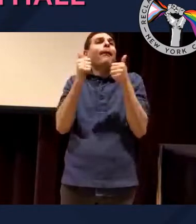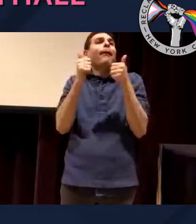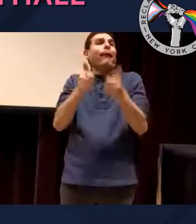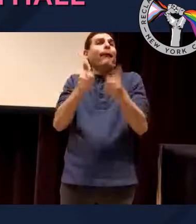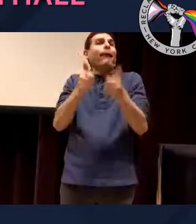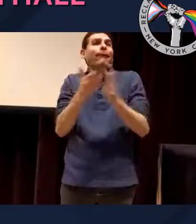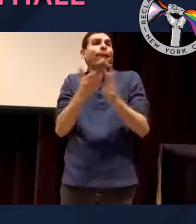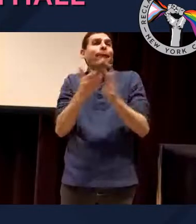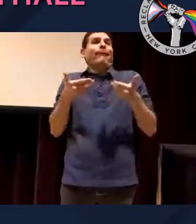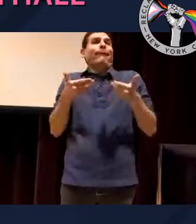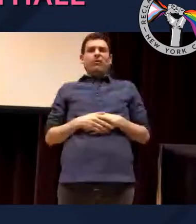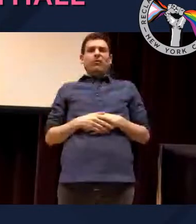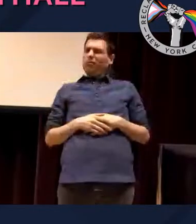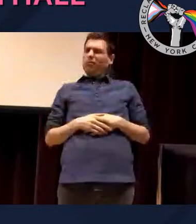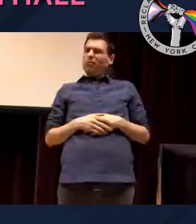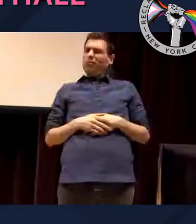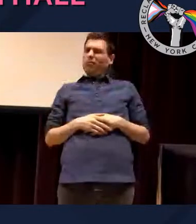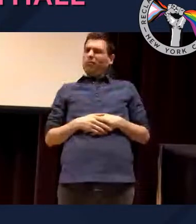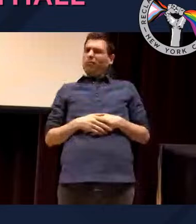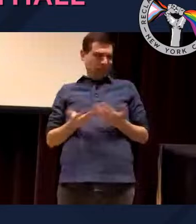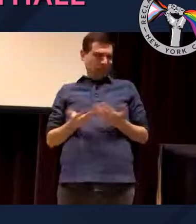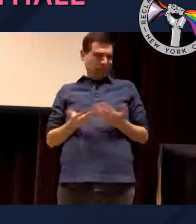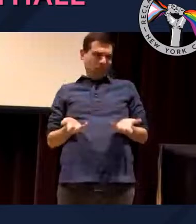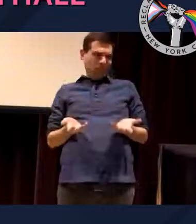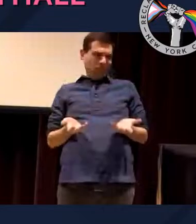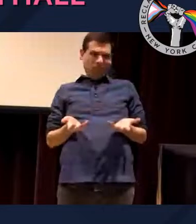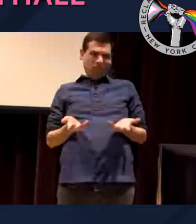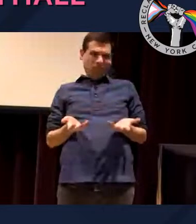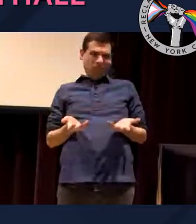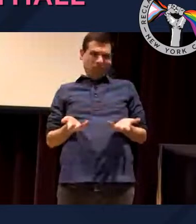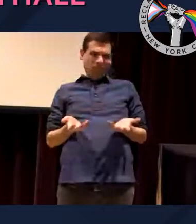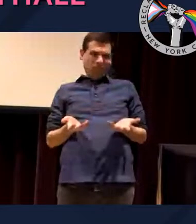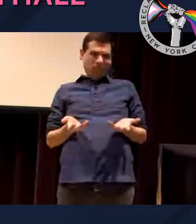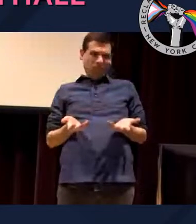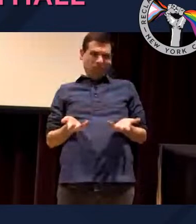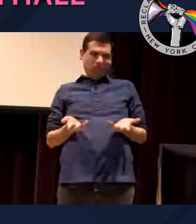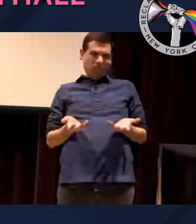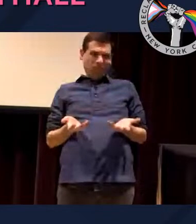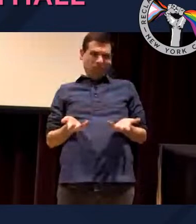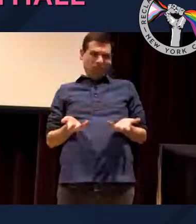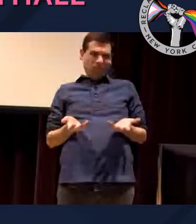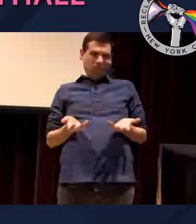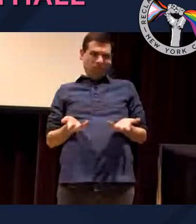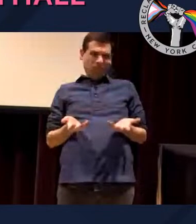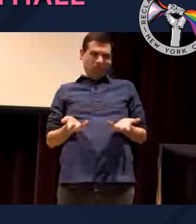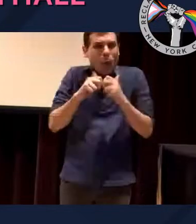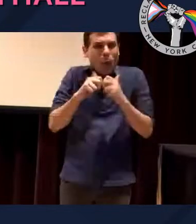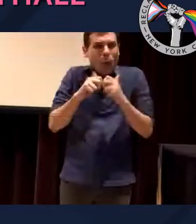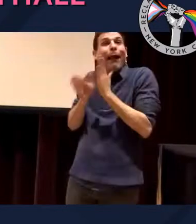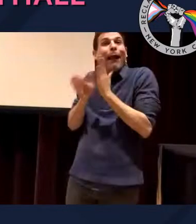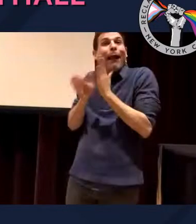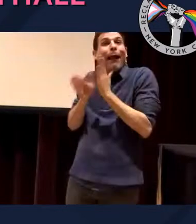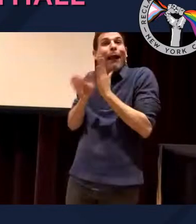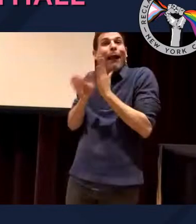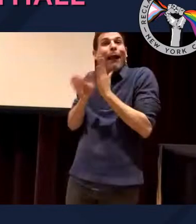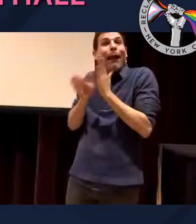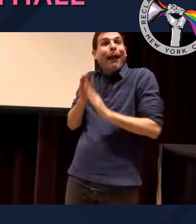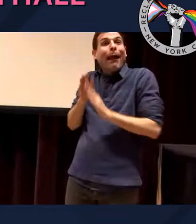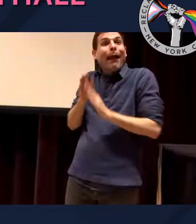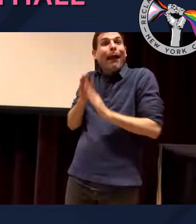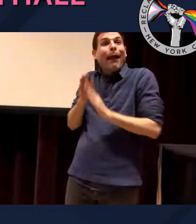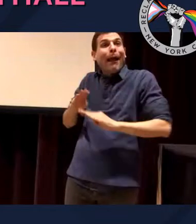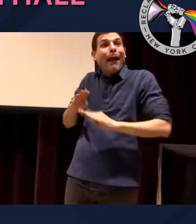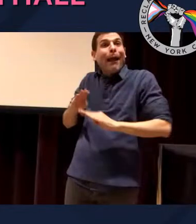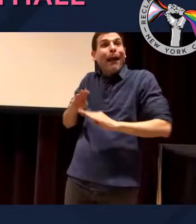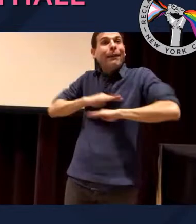is done. And what we need as a community and as a movement is to be numerous and to say, no, there's still so much more work to be